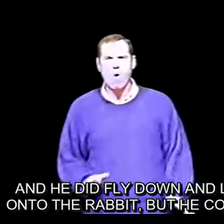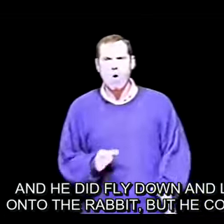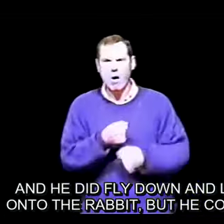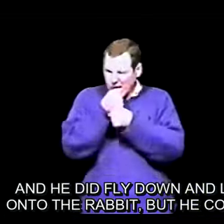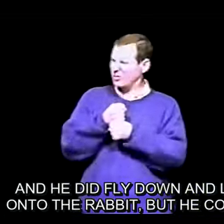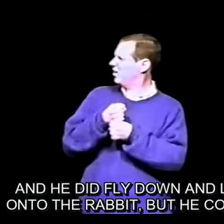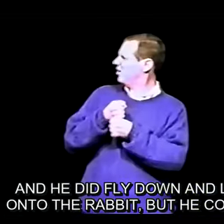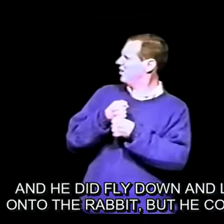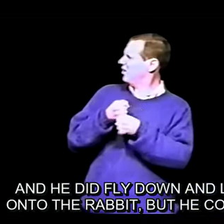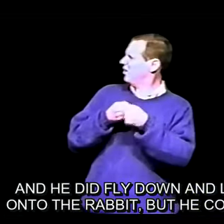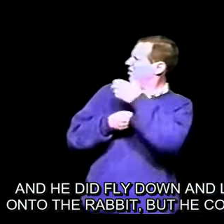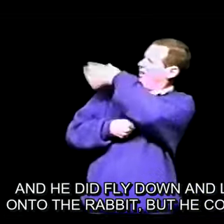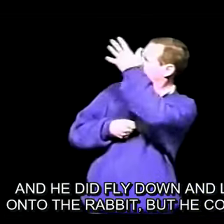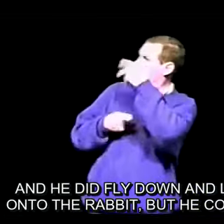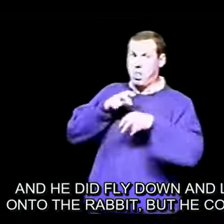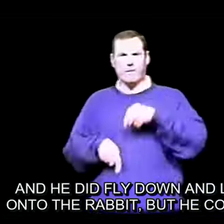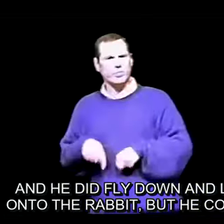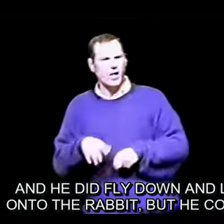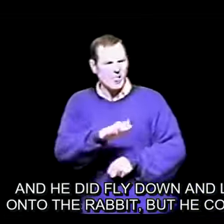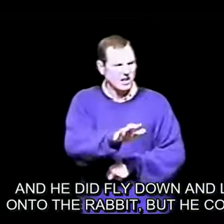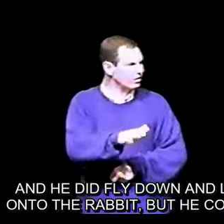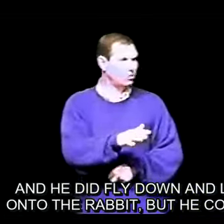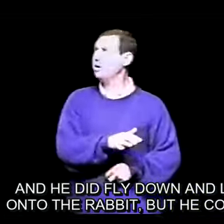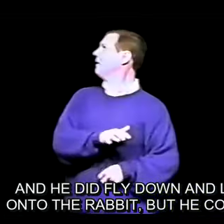the rabbit. But he couldn't pull the